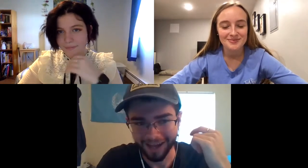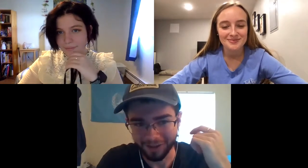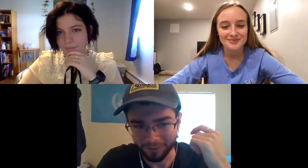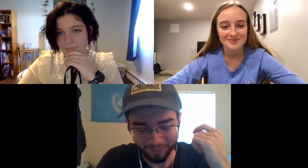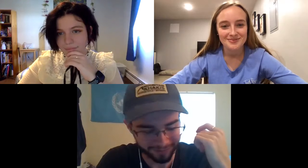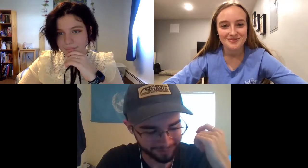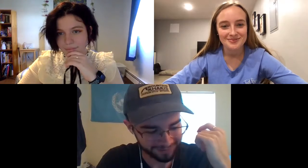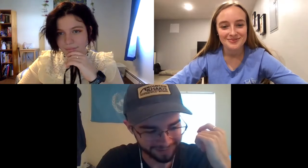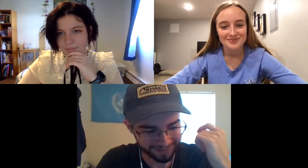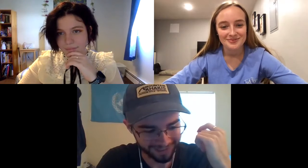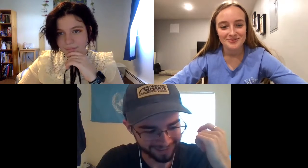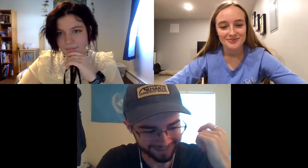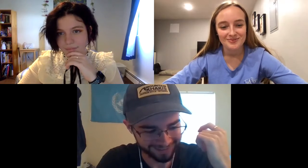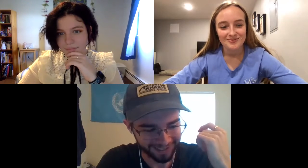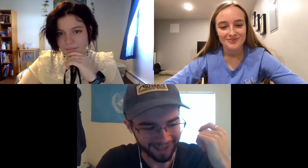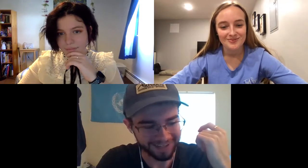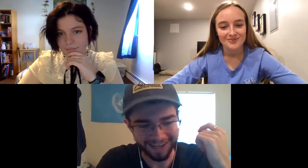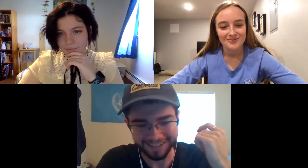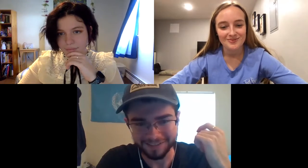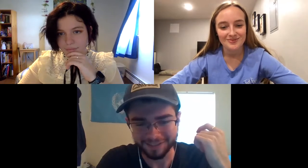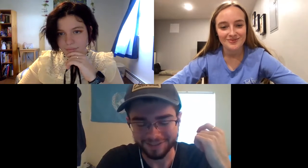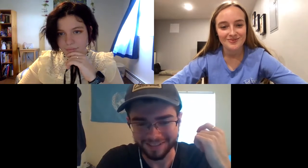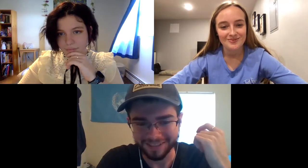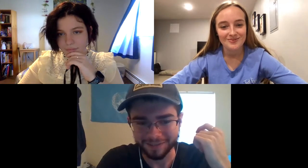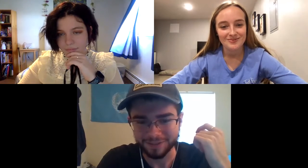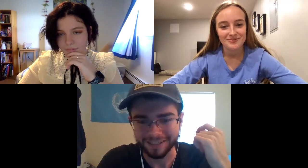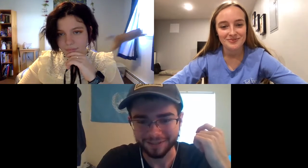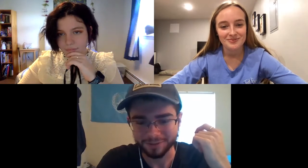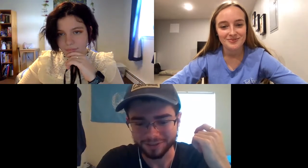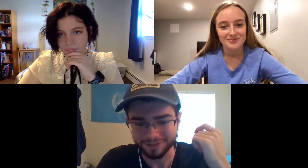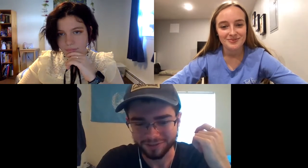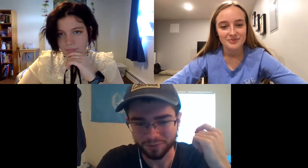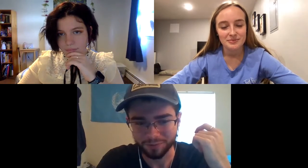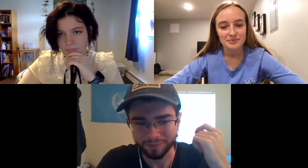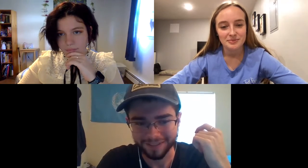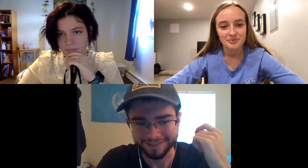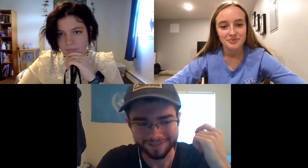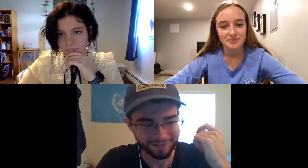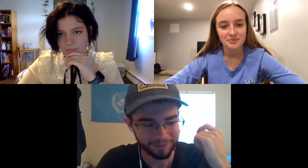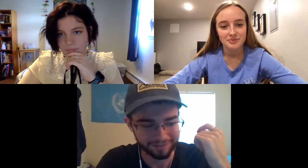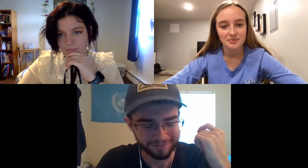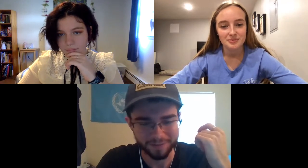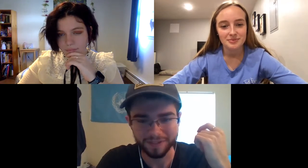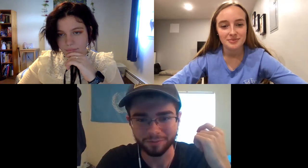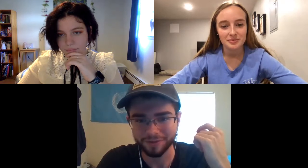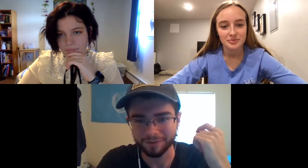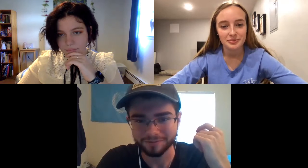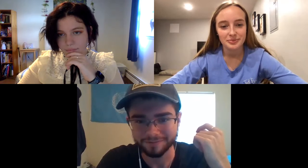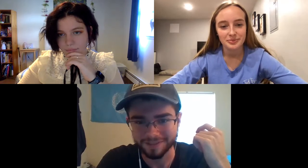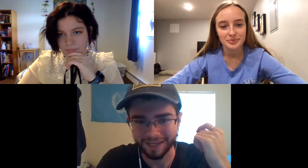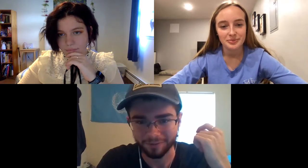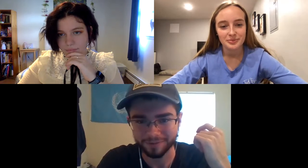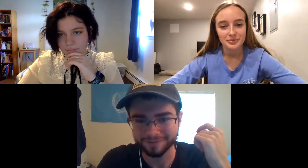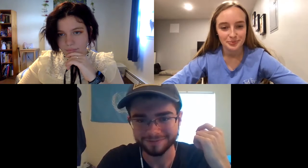I heard about, and I just think the idea of sign language is cool because you can speak without